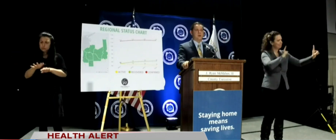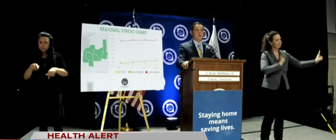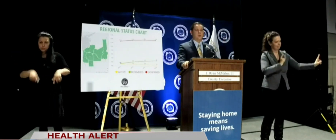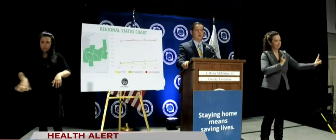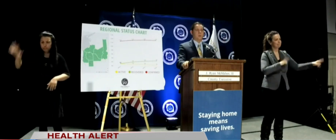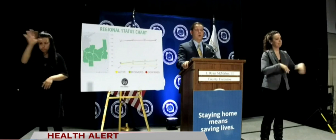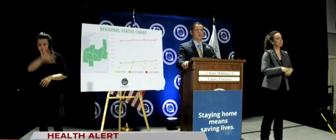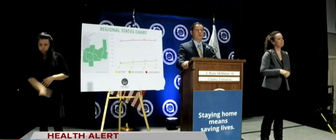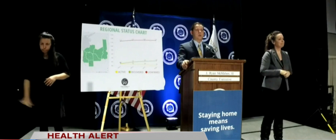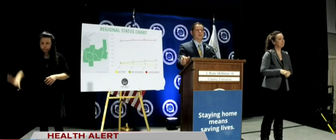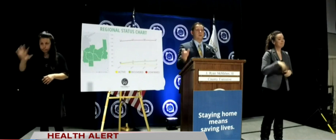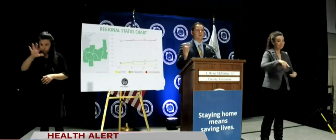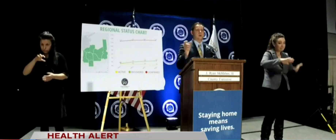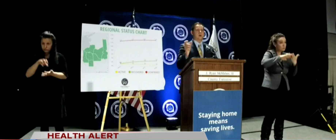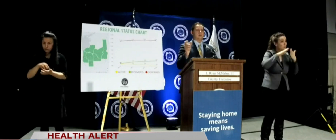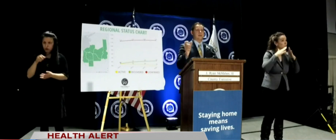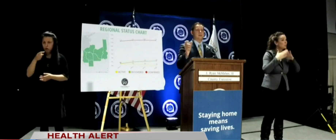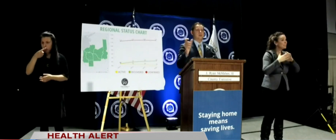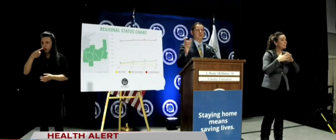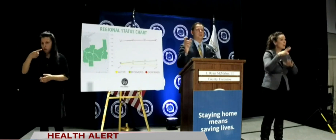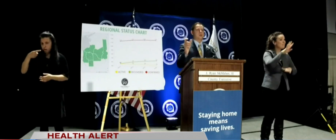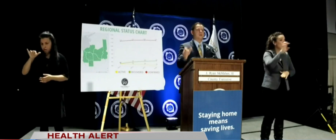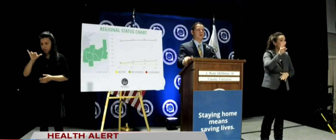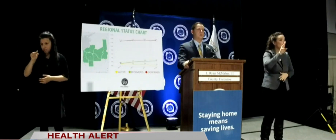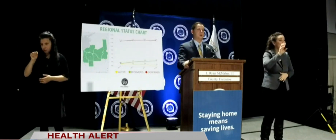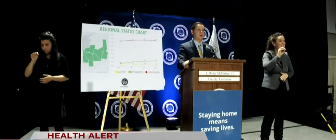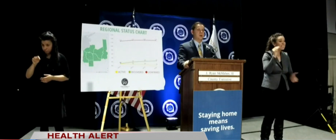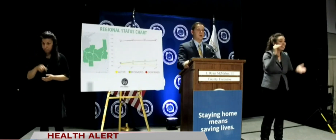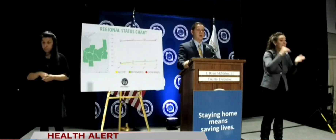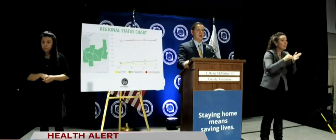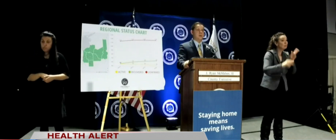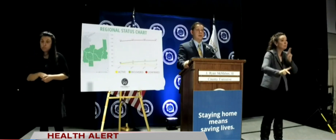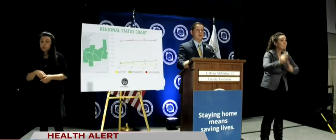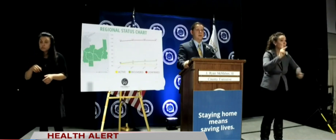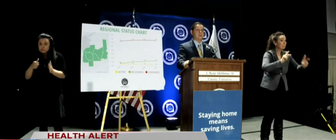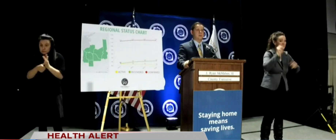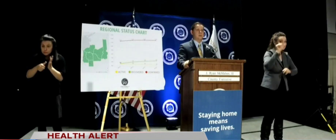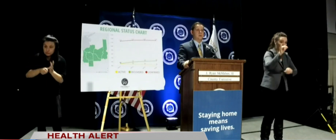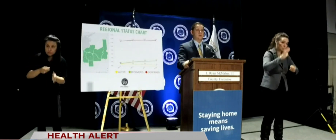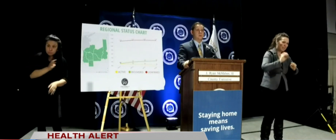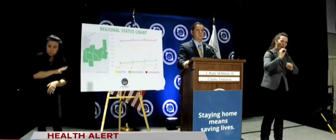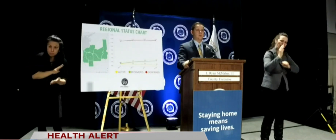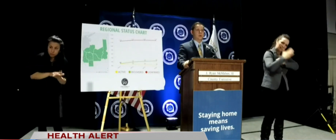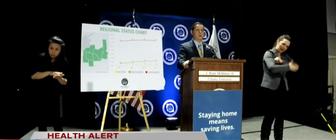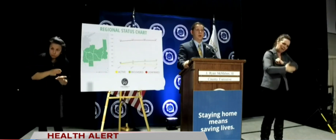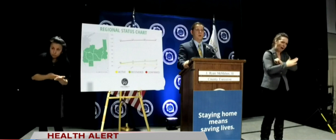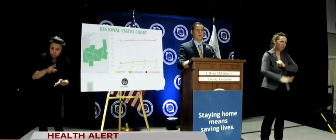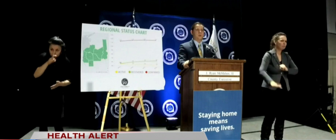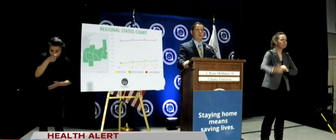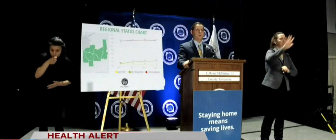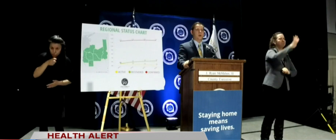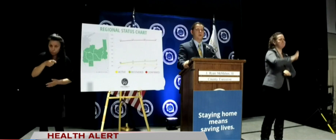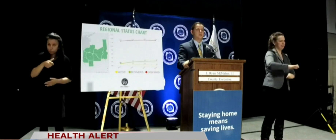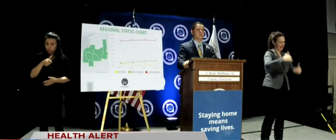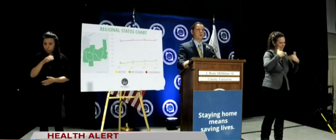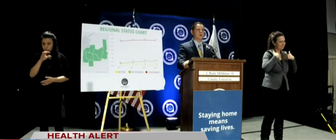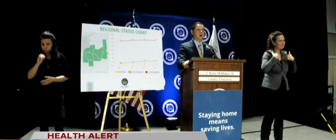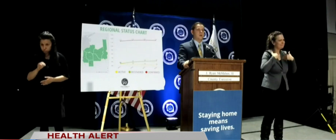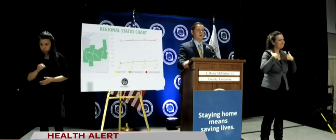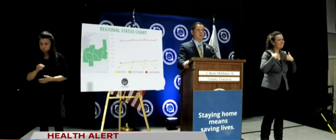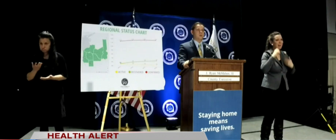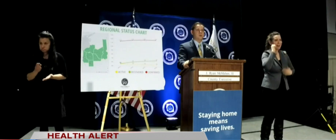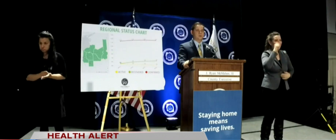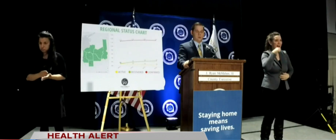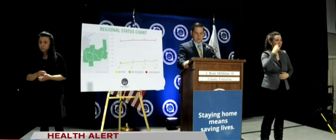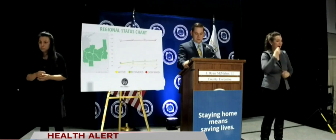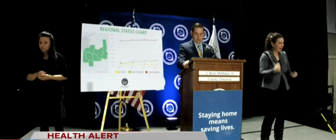have, we're approaching testing 2% of our community. That's actually a pretty good number when you compare it to